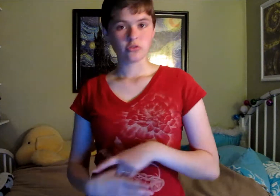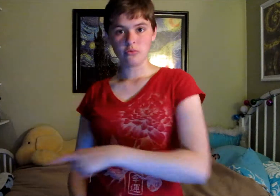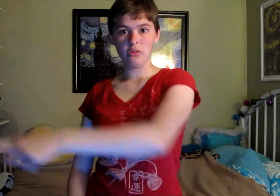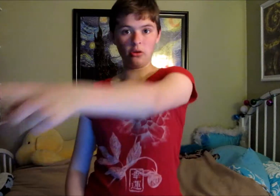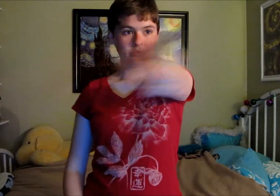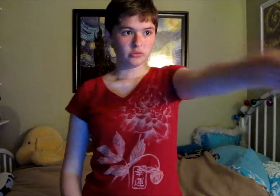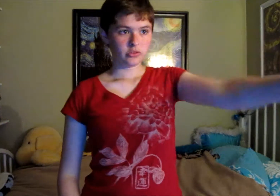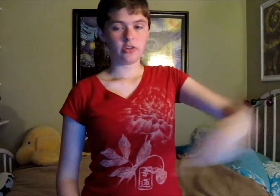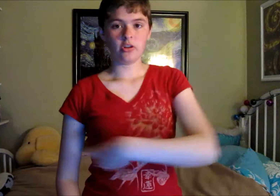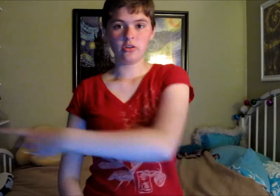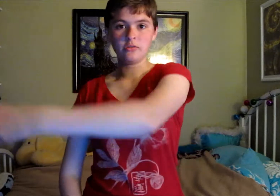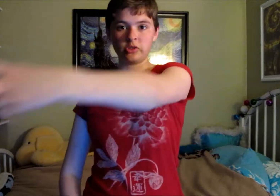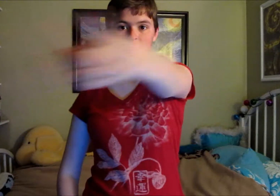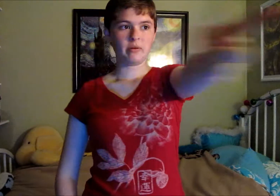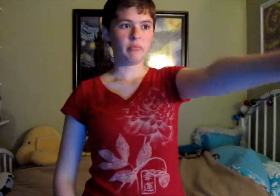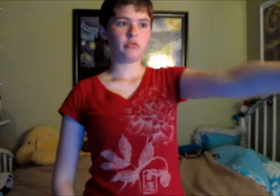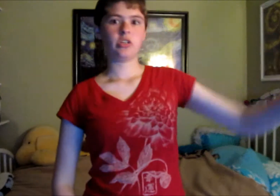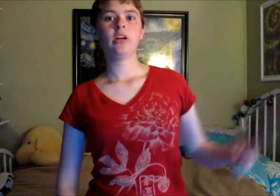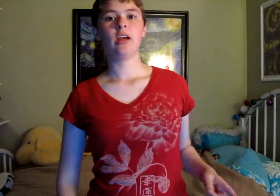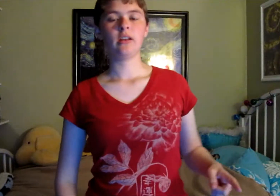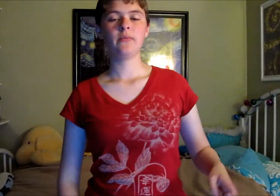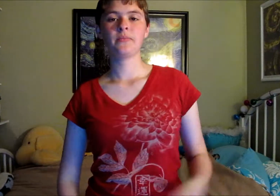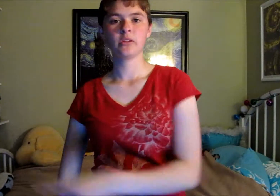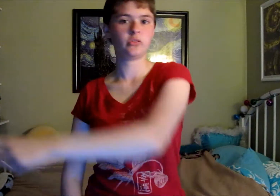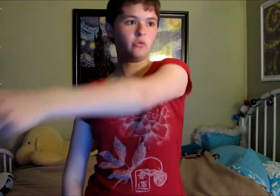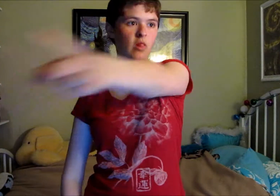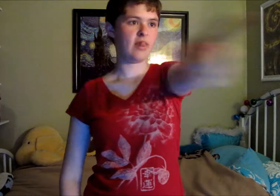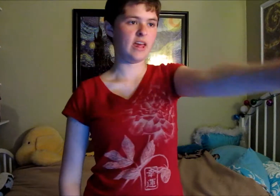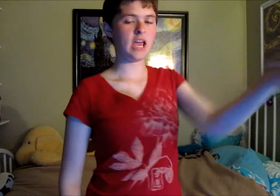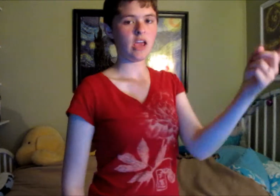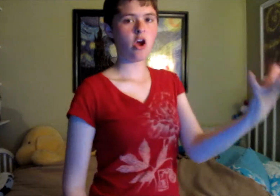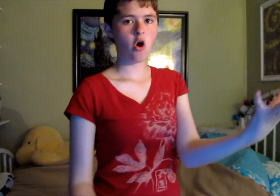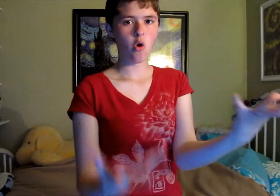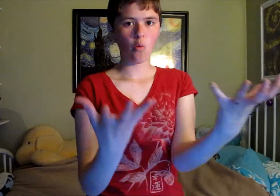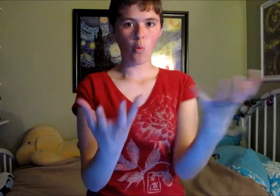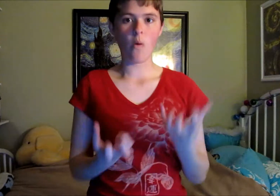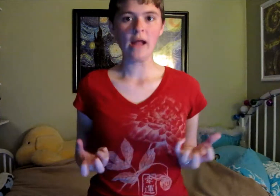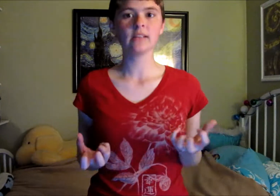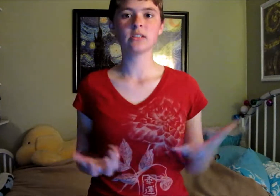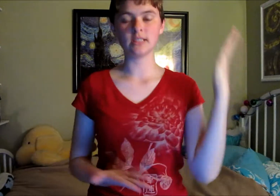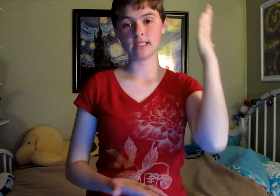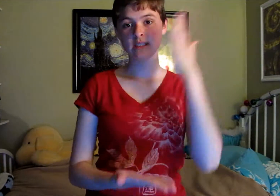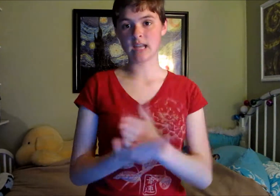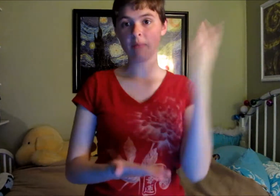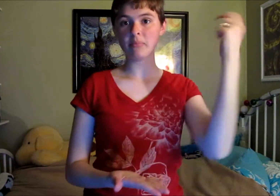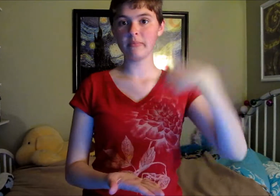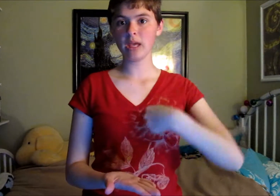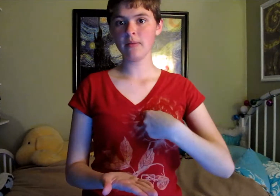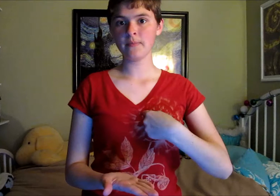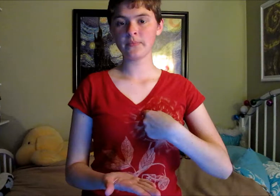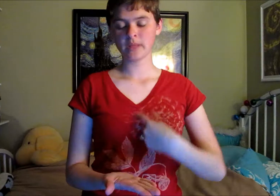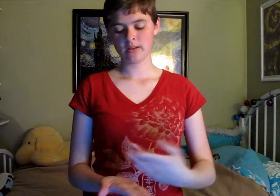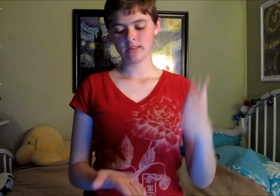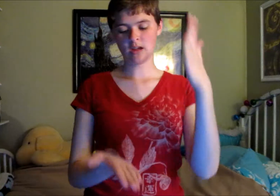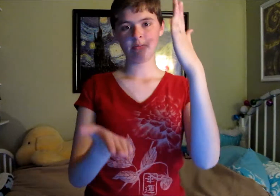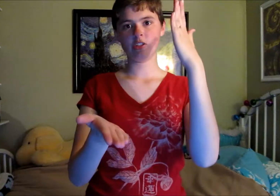to those, you're going to do a sweeping motion again. So they want to stop me. Stop is